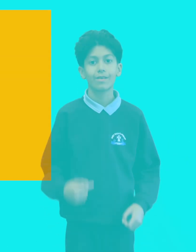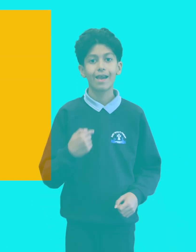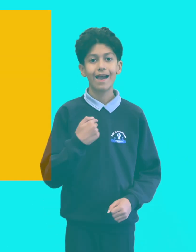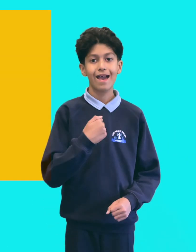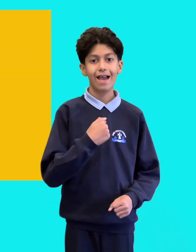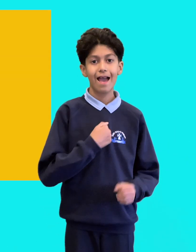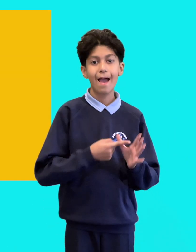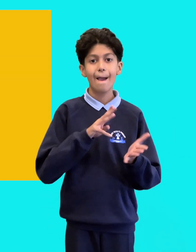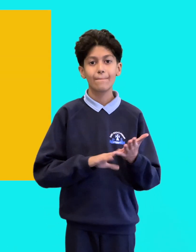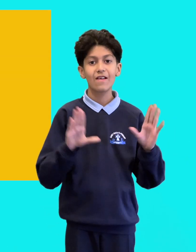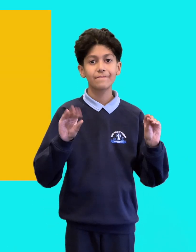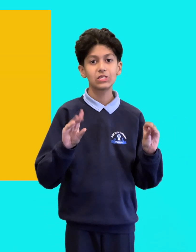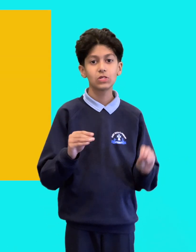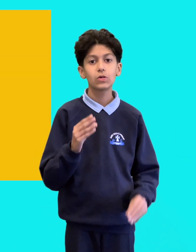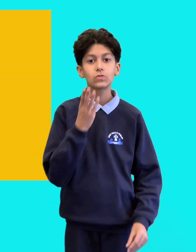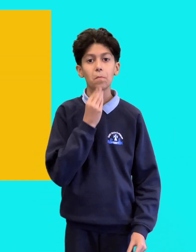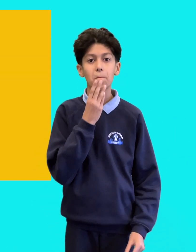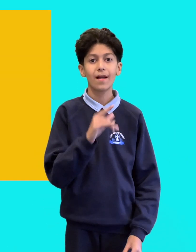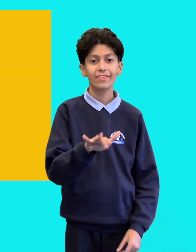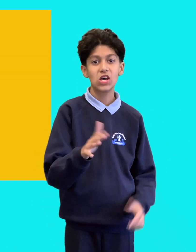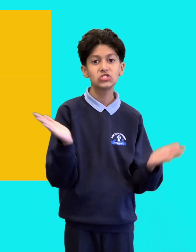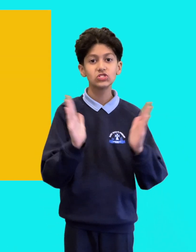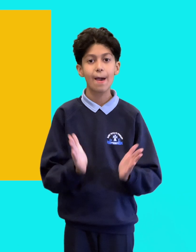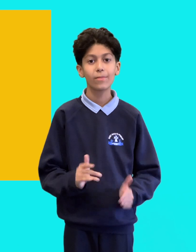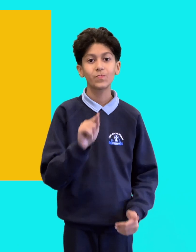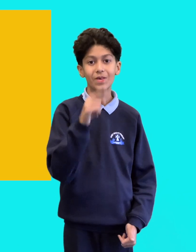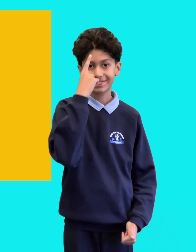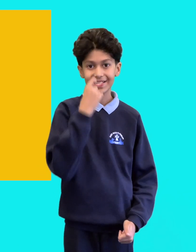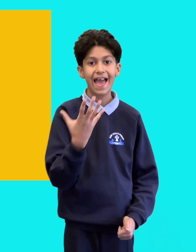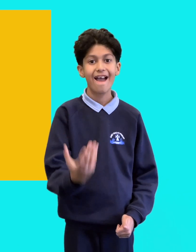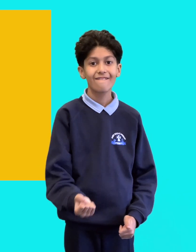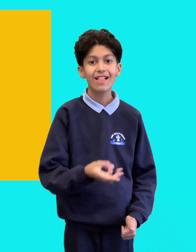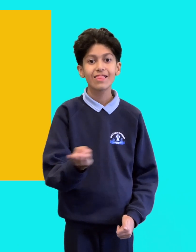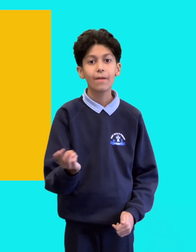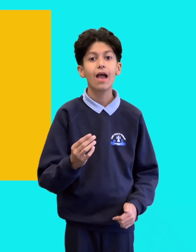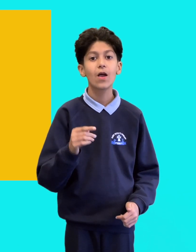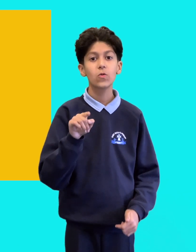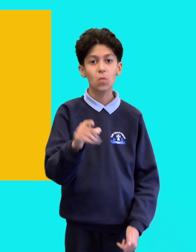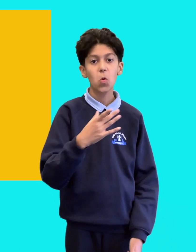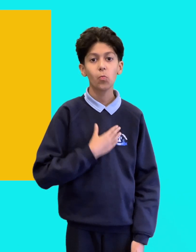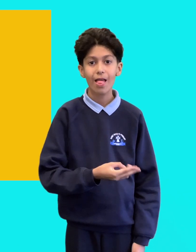"I'm finished with these shapes, but you can have them if you want," said his aunt.